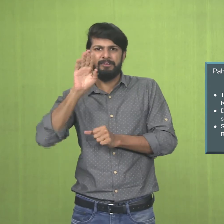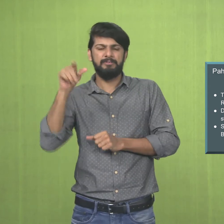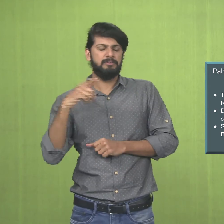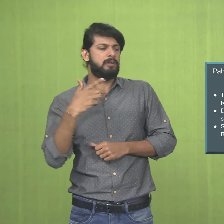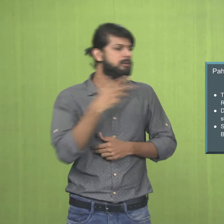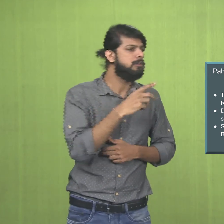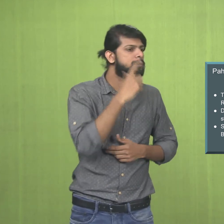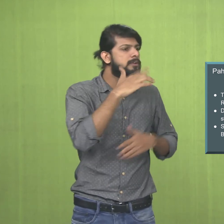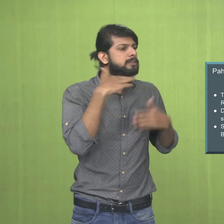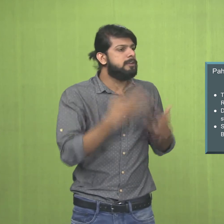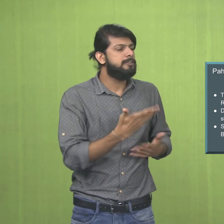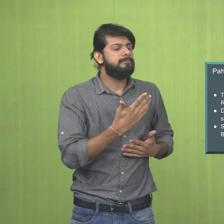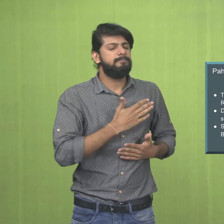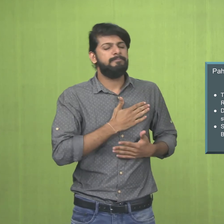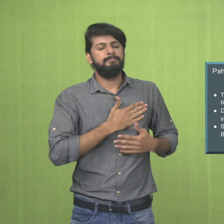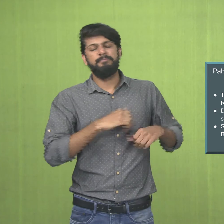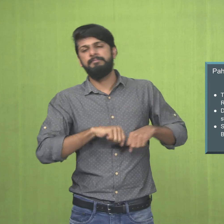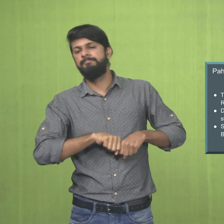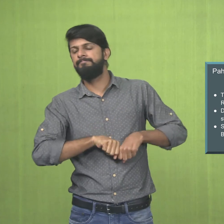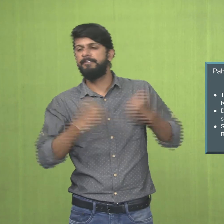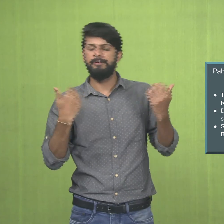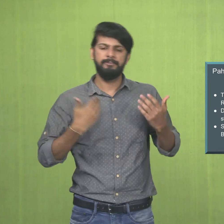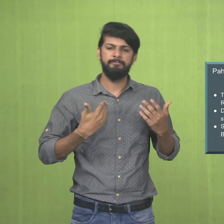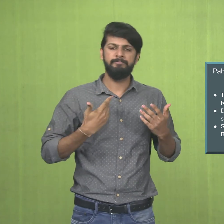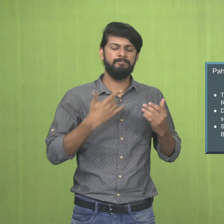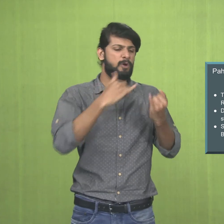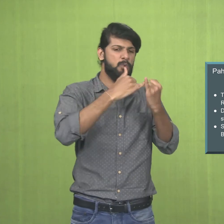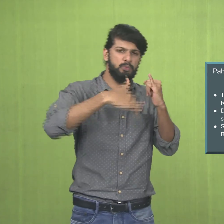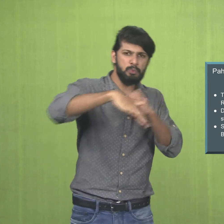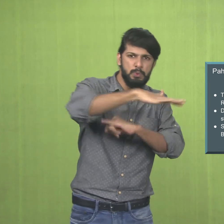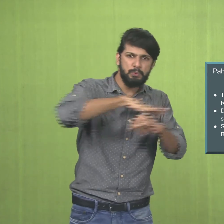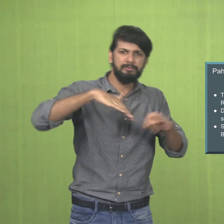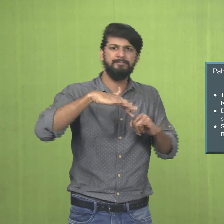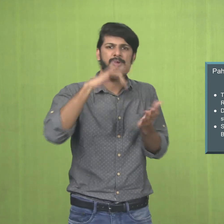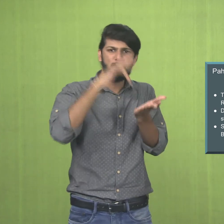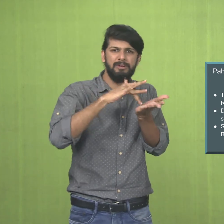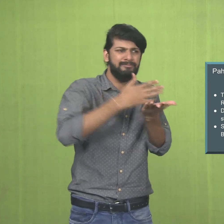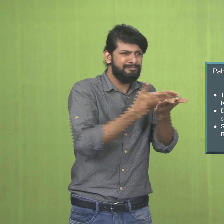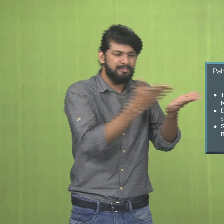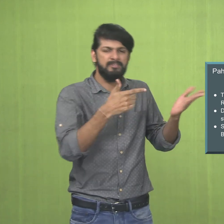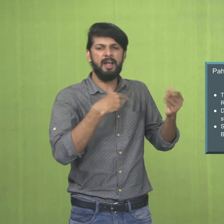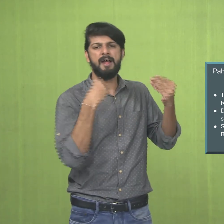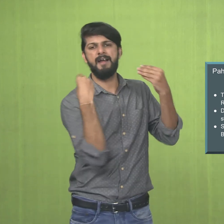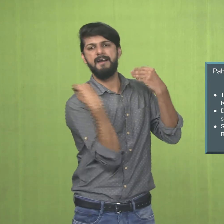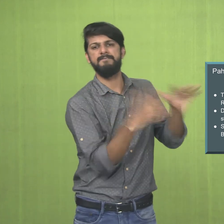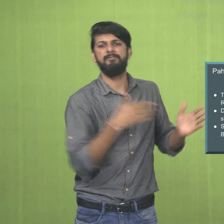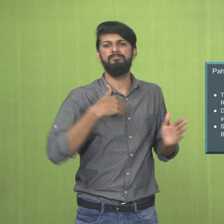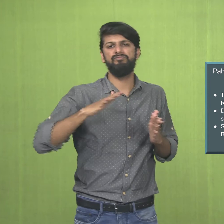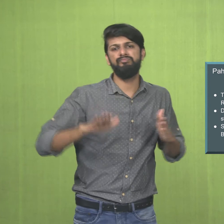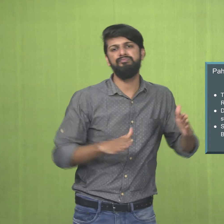really affected Ranjha deeply, and he was heartbroken. He left society, he left his family, he